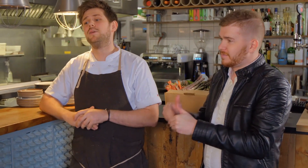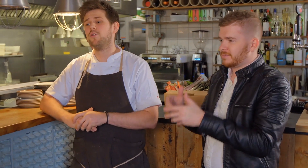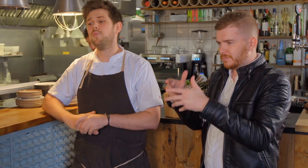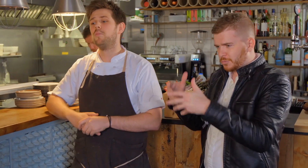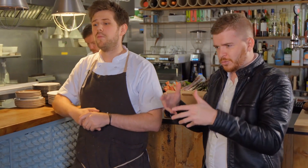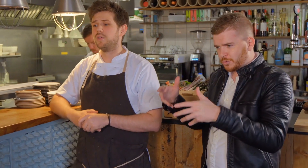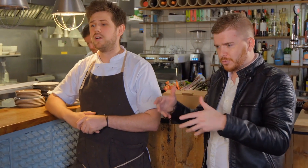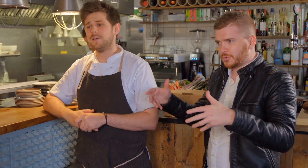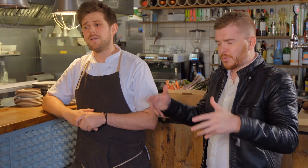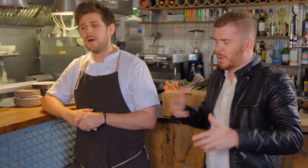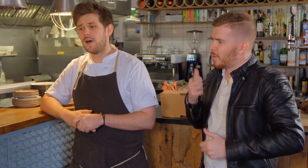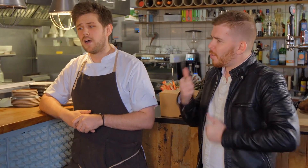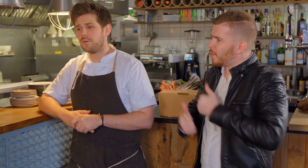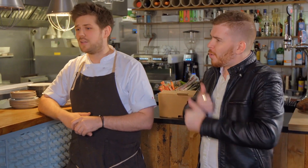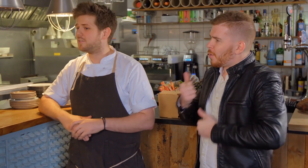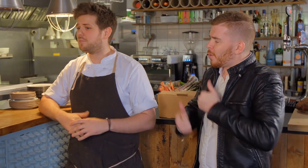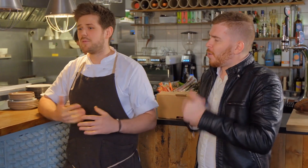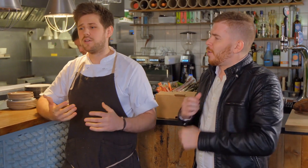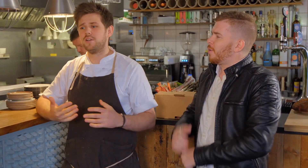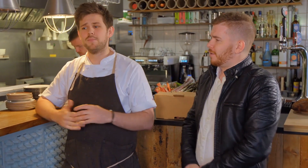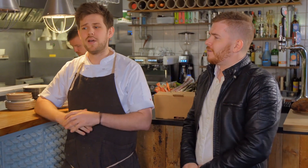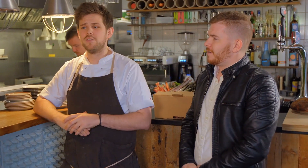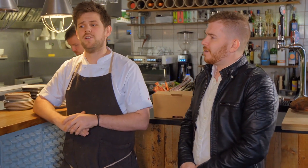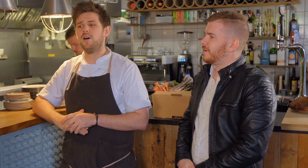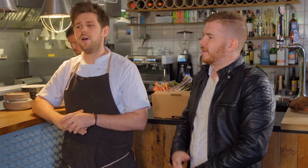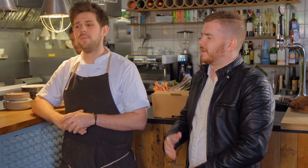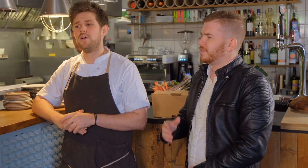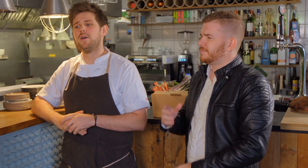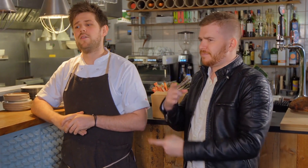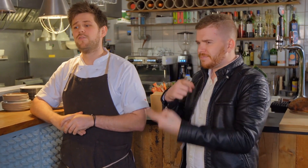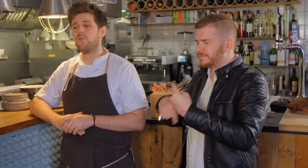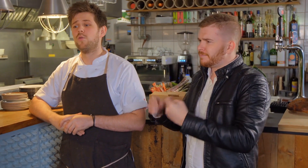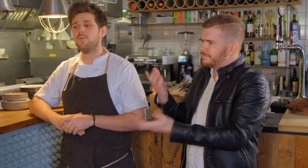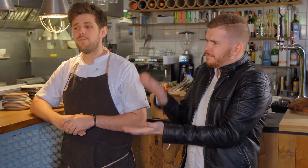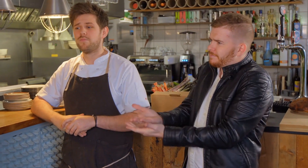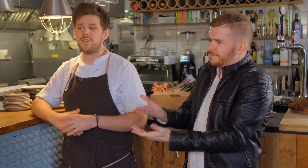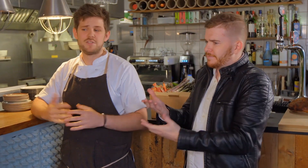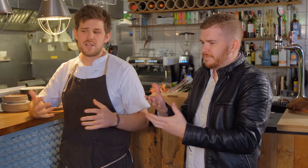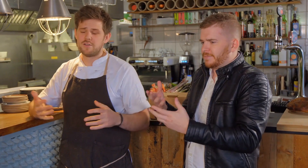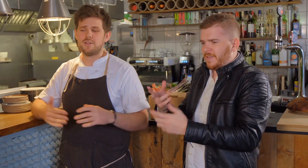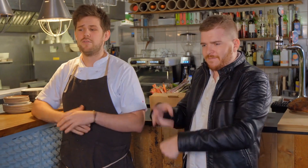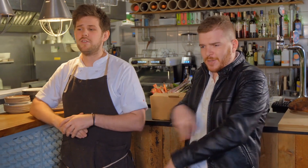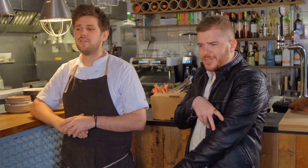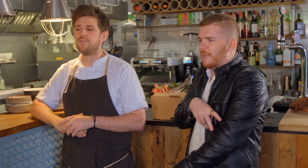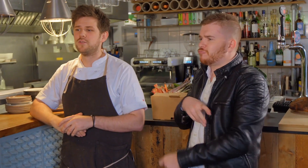more and more popular. There seems to be a great demand for vegetarian and vegan food.